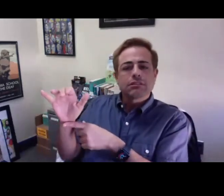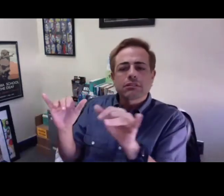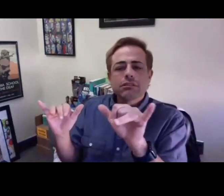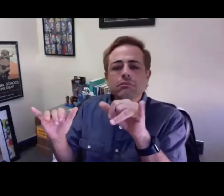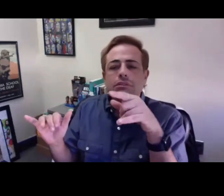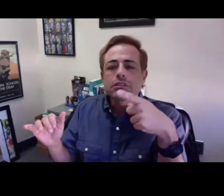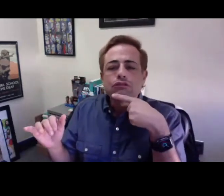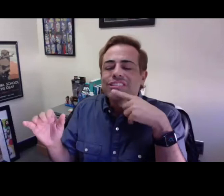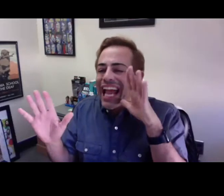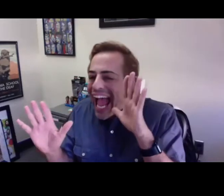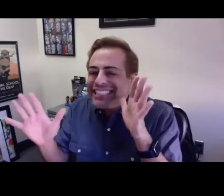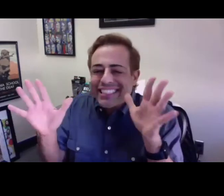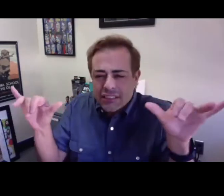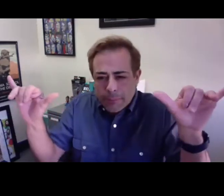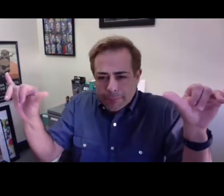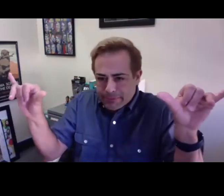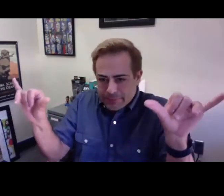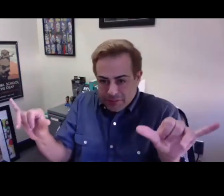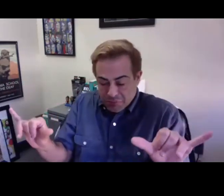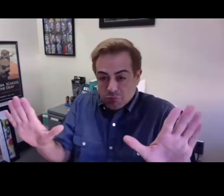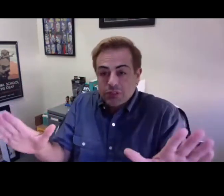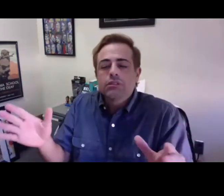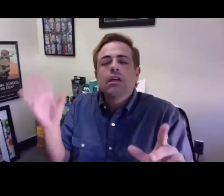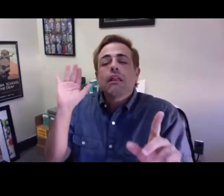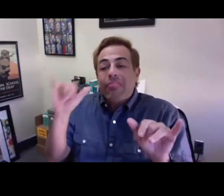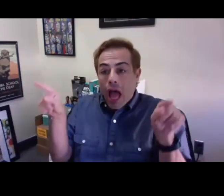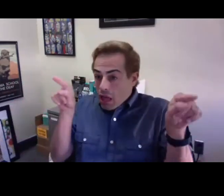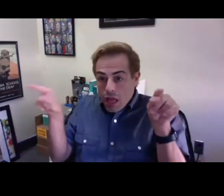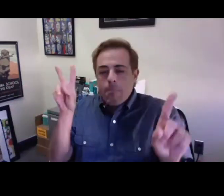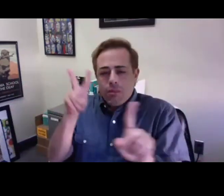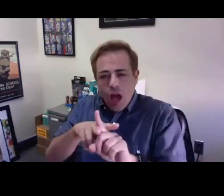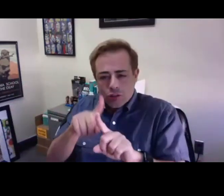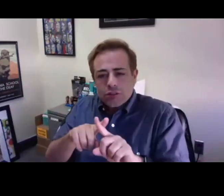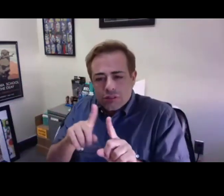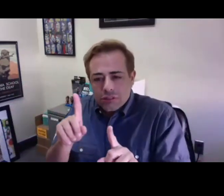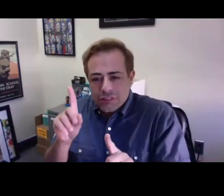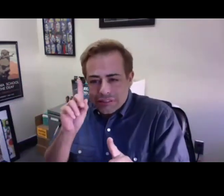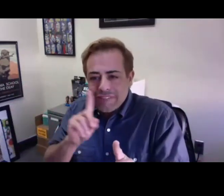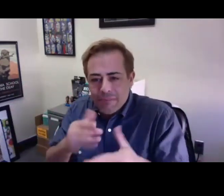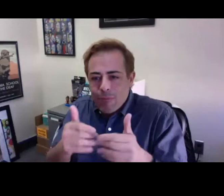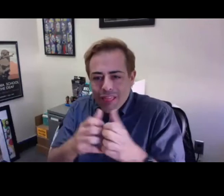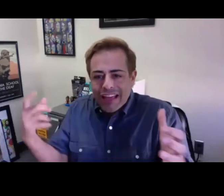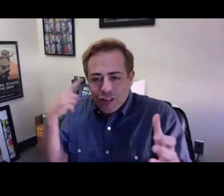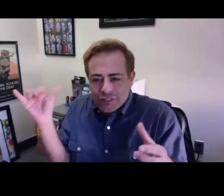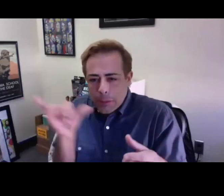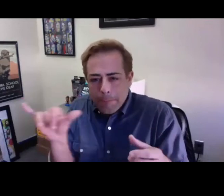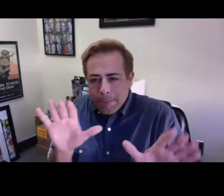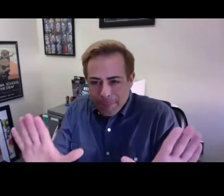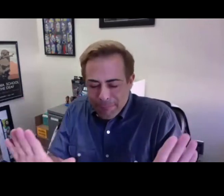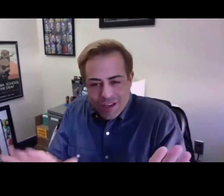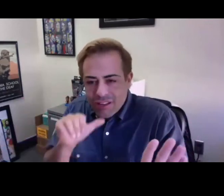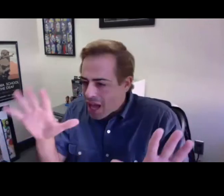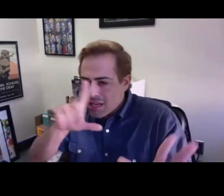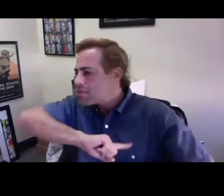the parent was saying very simple words to the baby. That